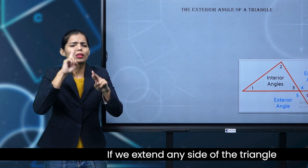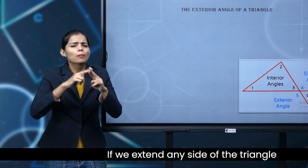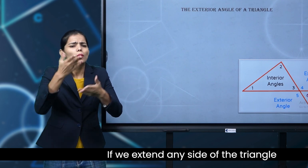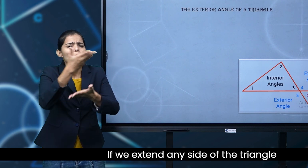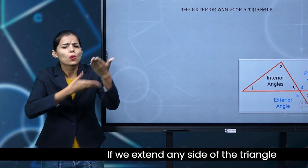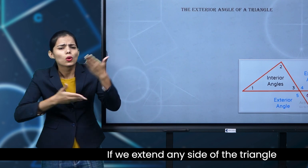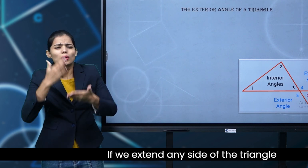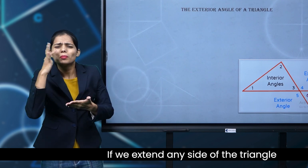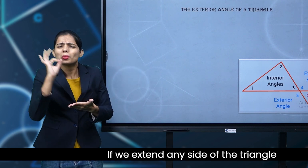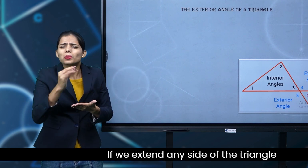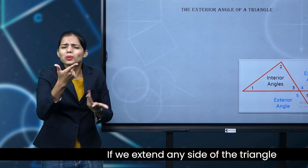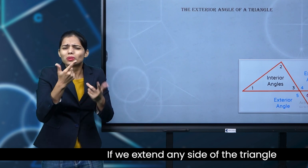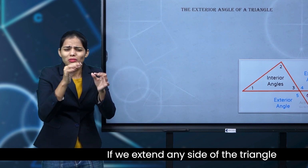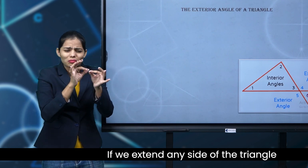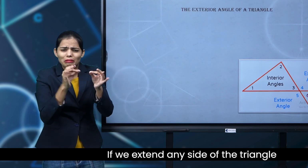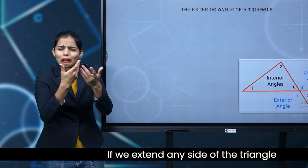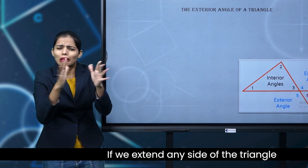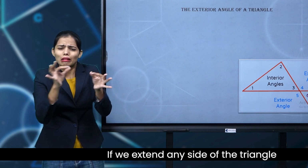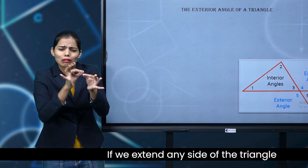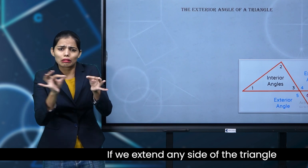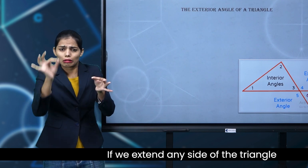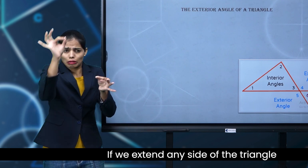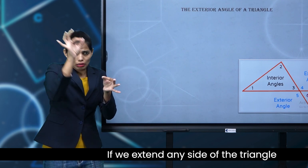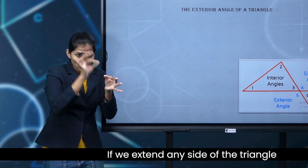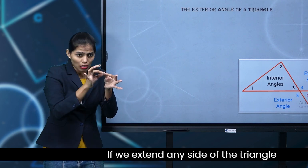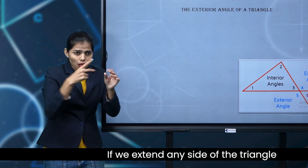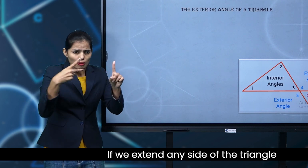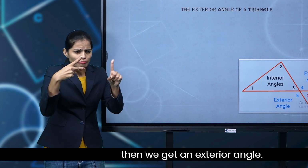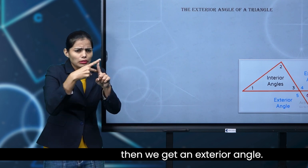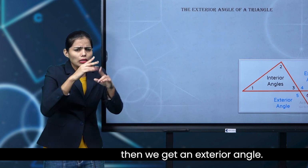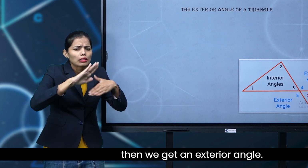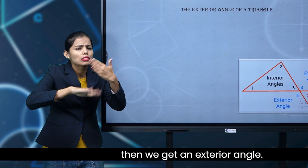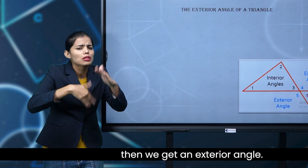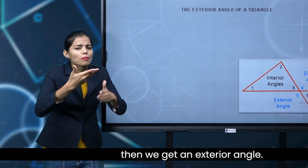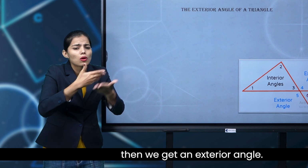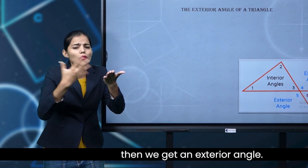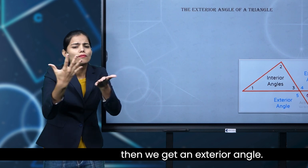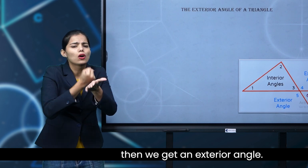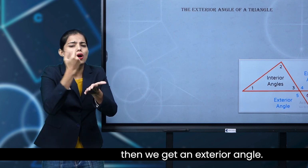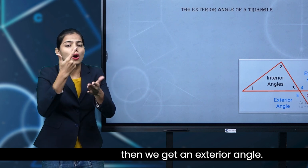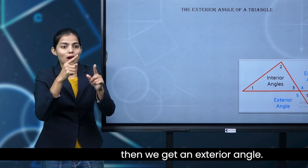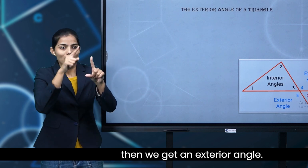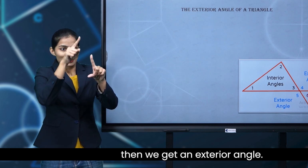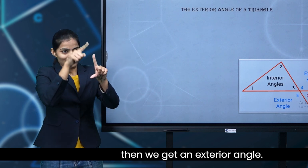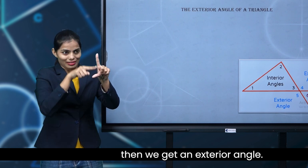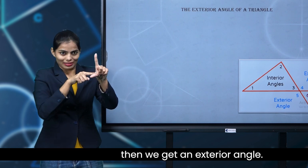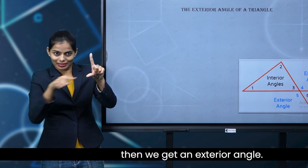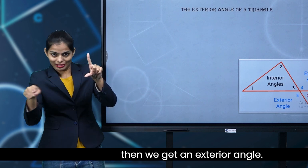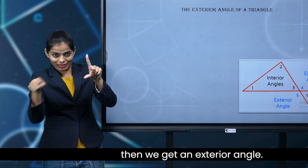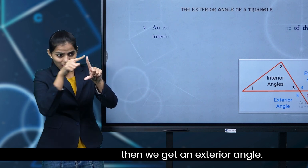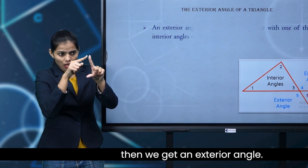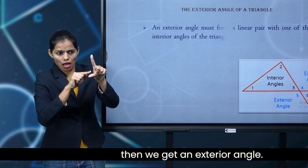If we extend any side of the triangle, then we get an exterior angle.